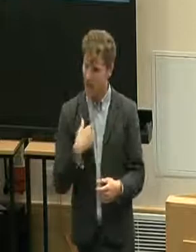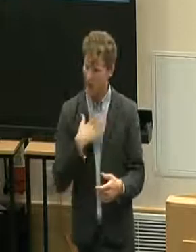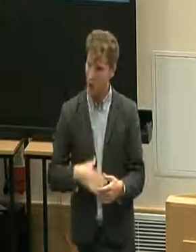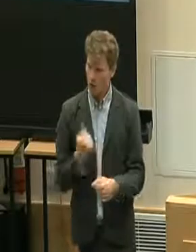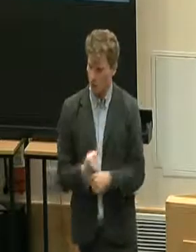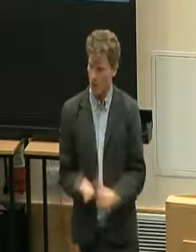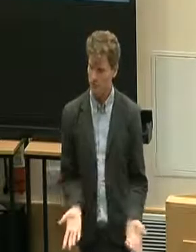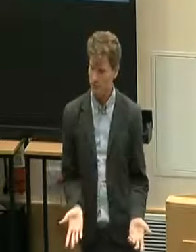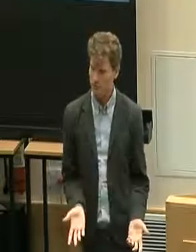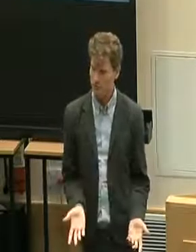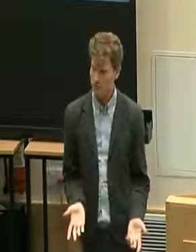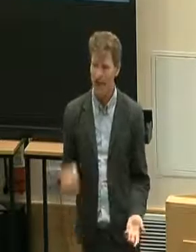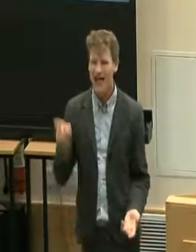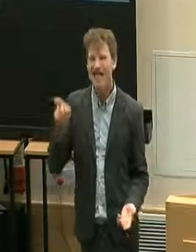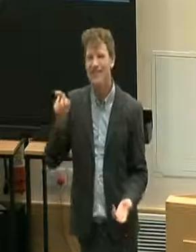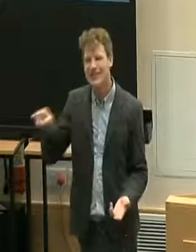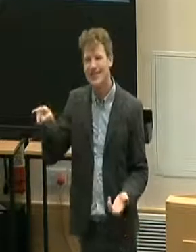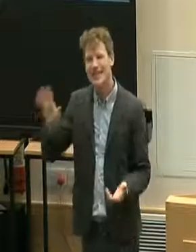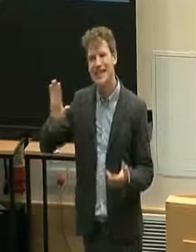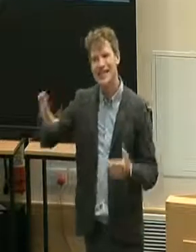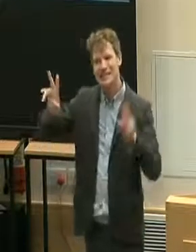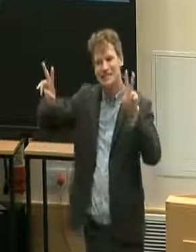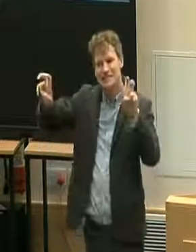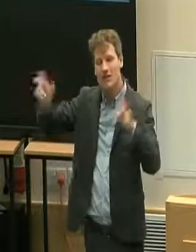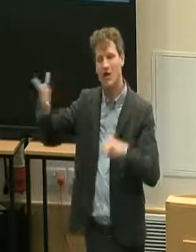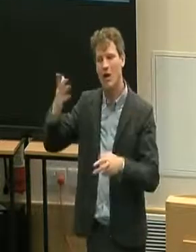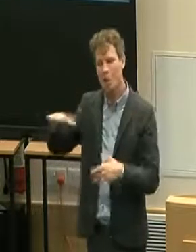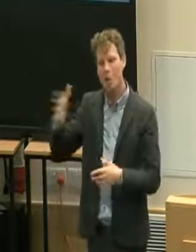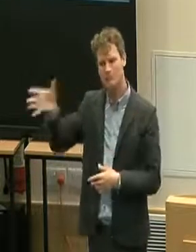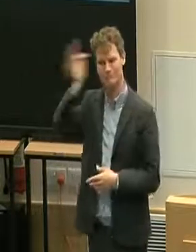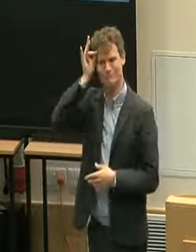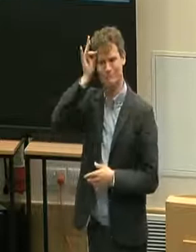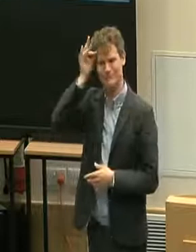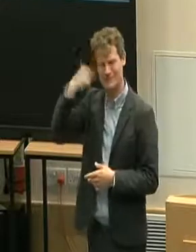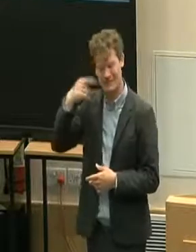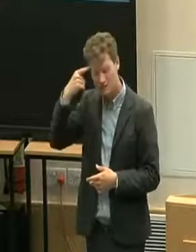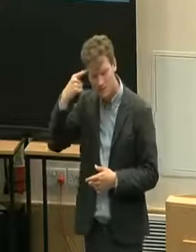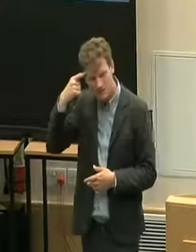And that stuck with me, because the point of the human rights approach